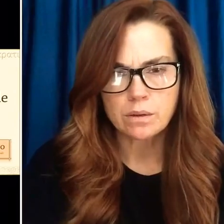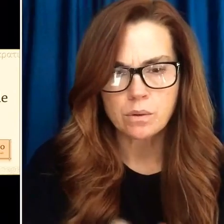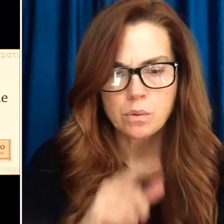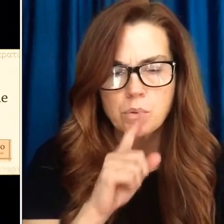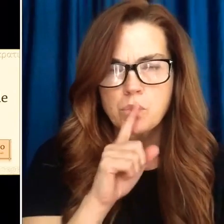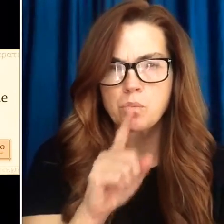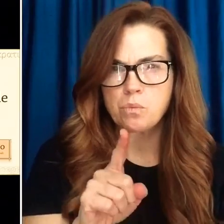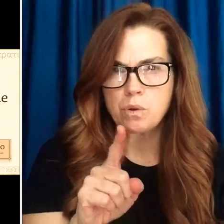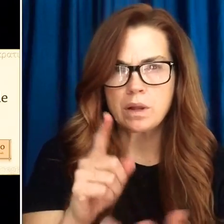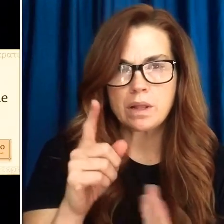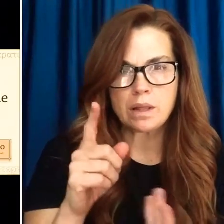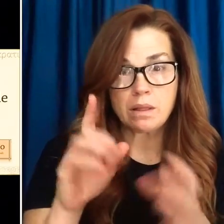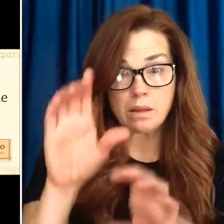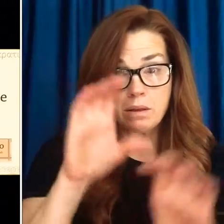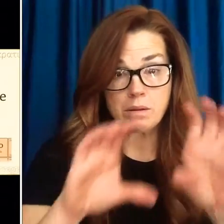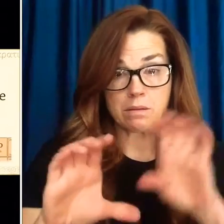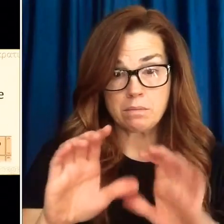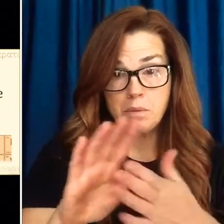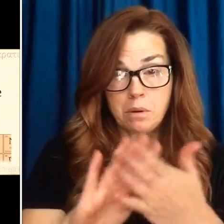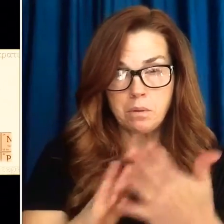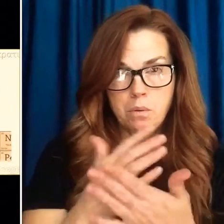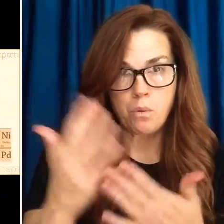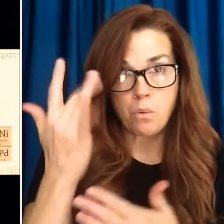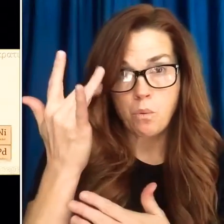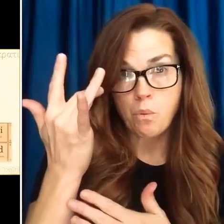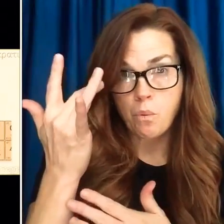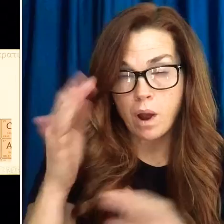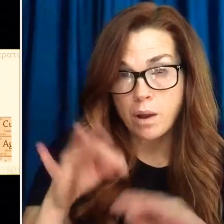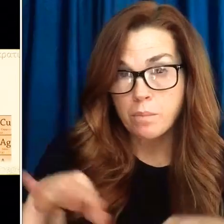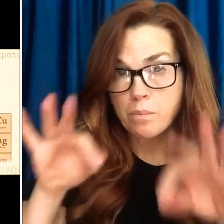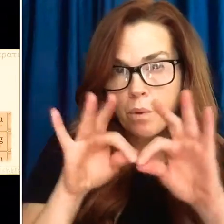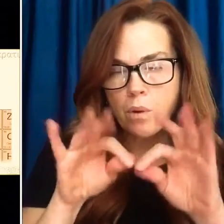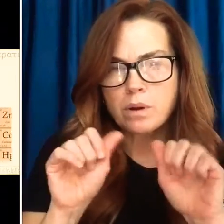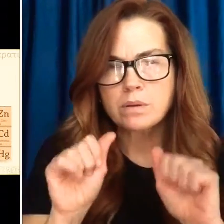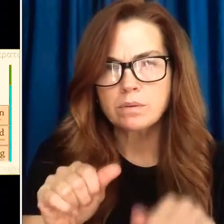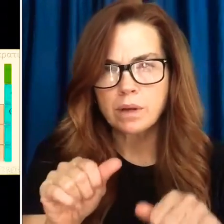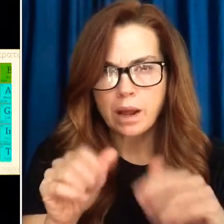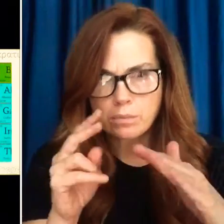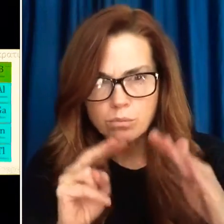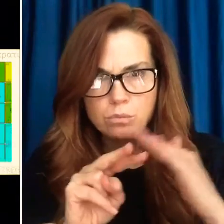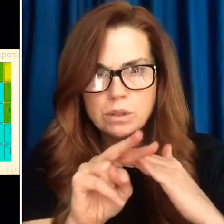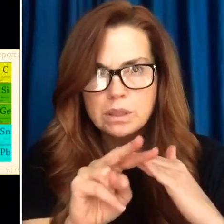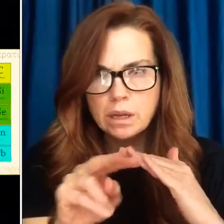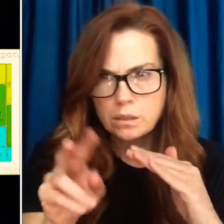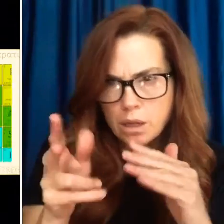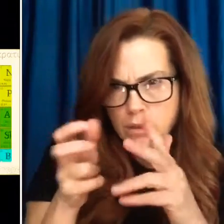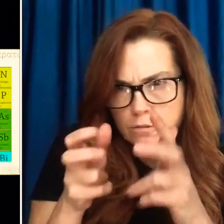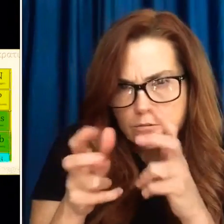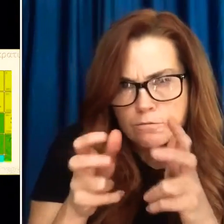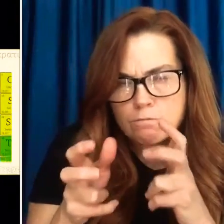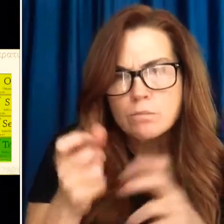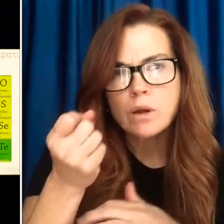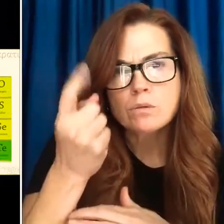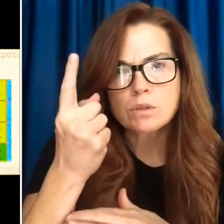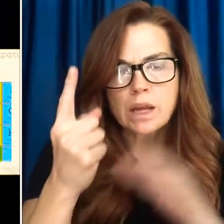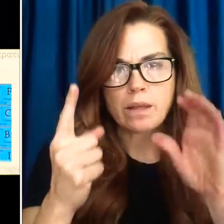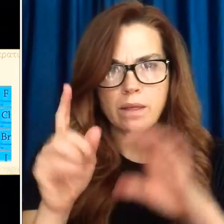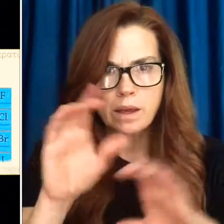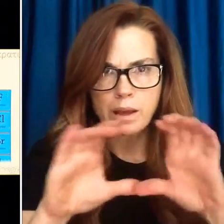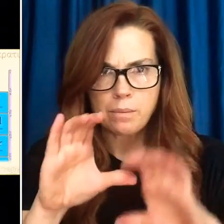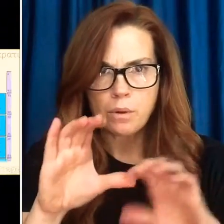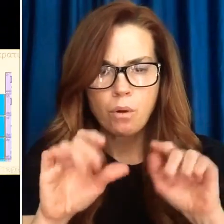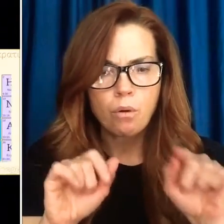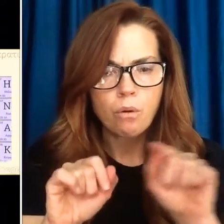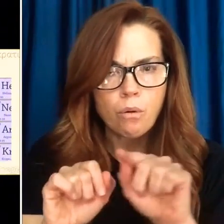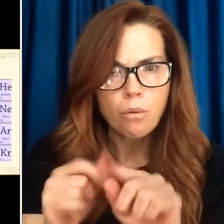periodic table really invaluable is its use as a predictive tool. You can predict a lot about the chemical behavior of an